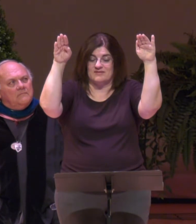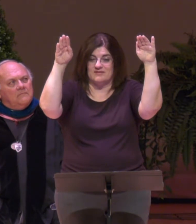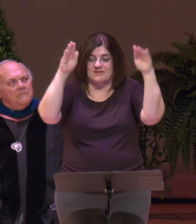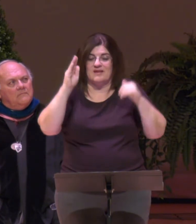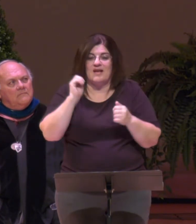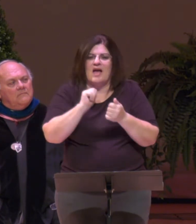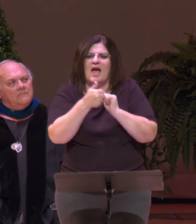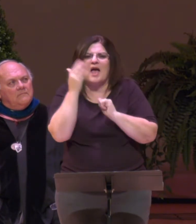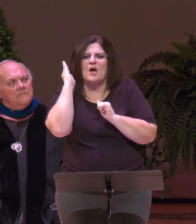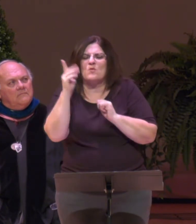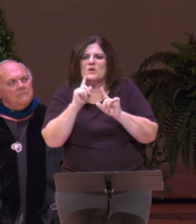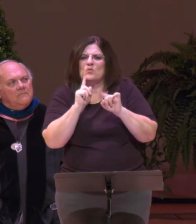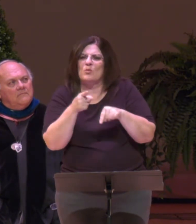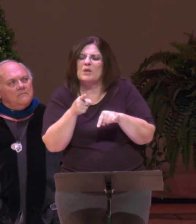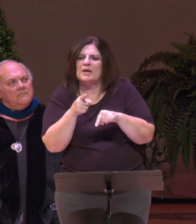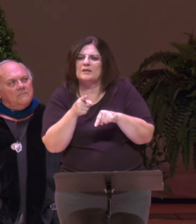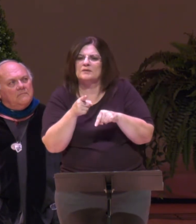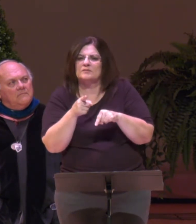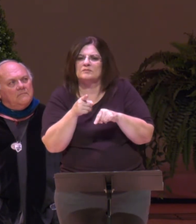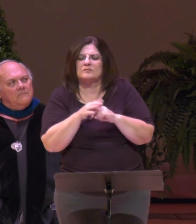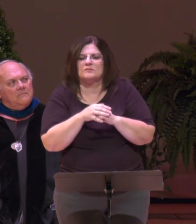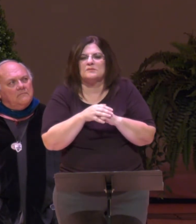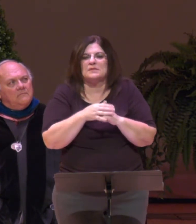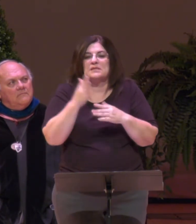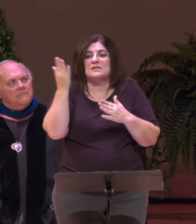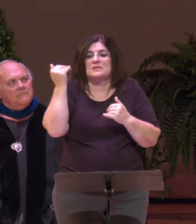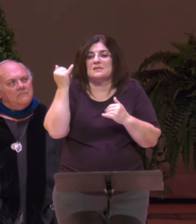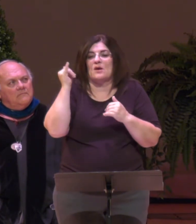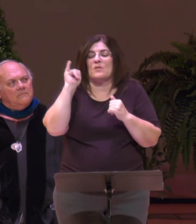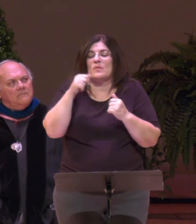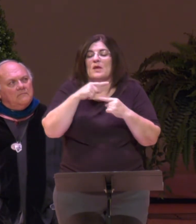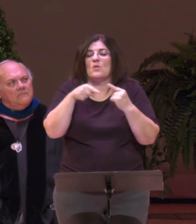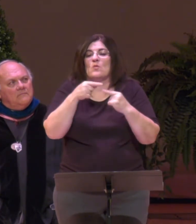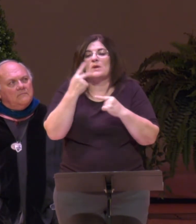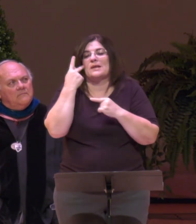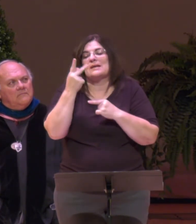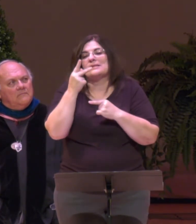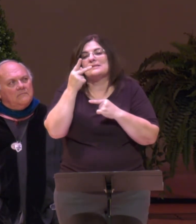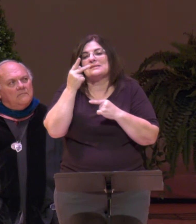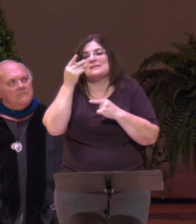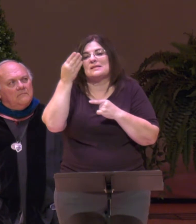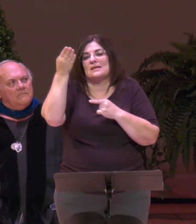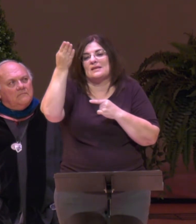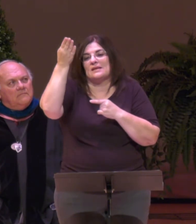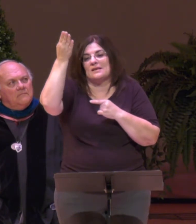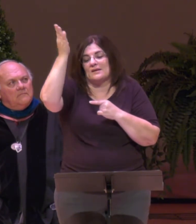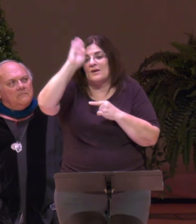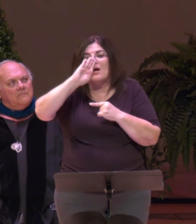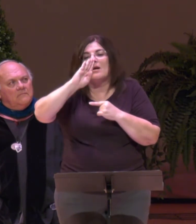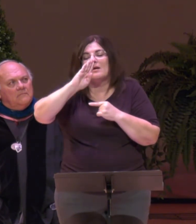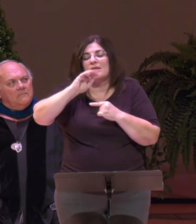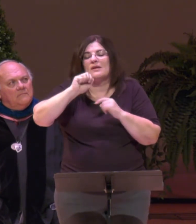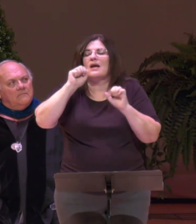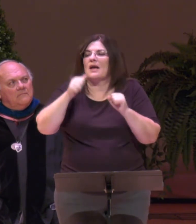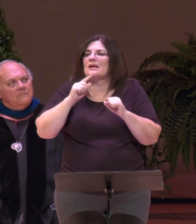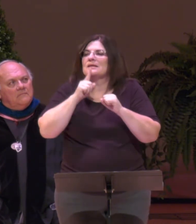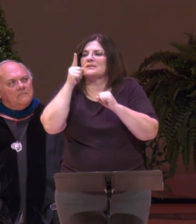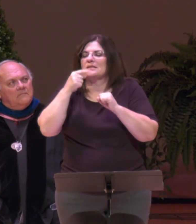Irma Bombeck replied, she said, "I hope that I want to see God, I can tell him I gave him everything that I